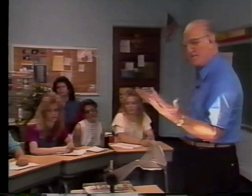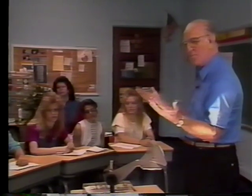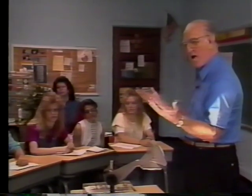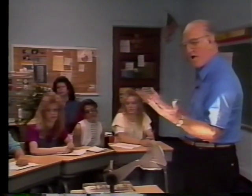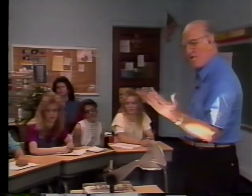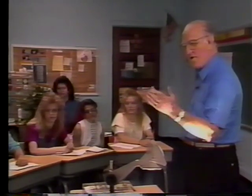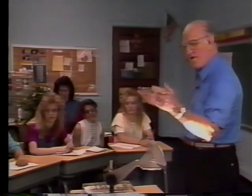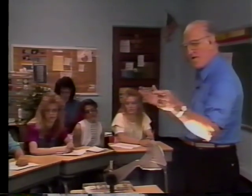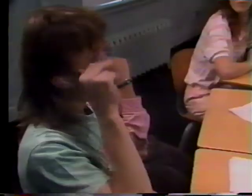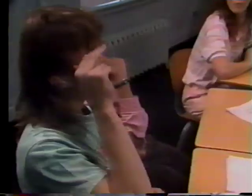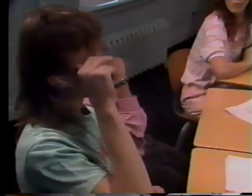what?